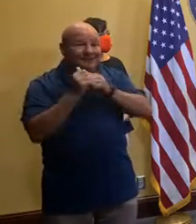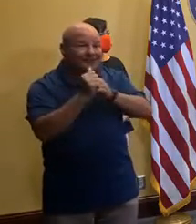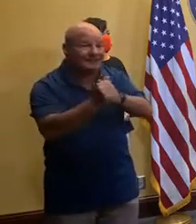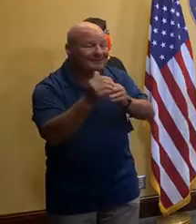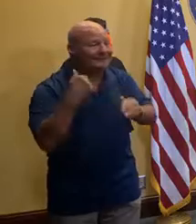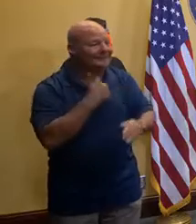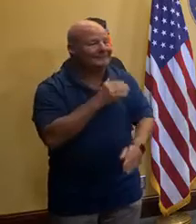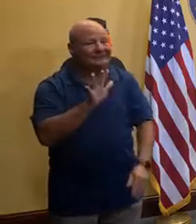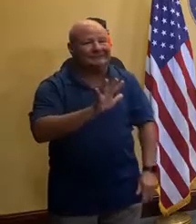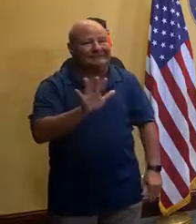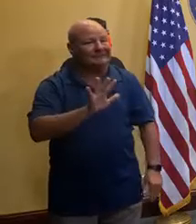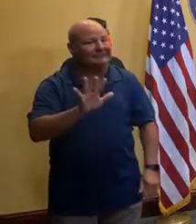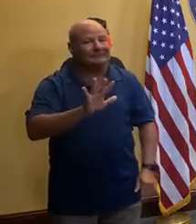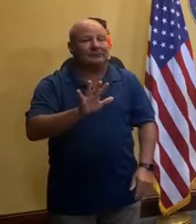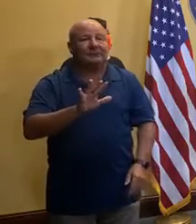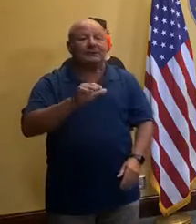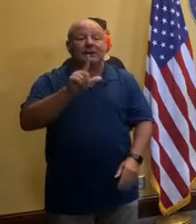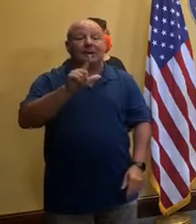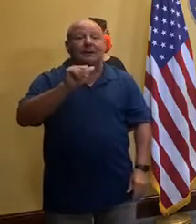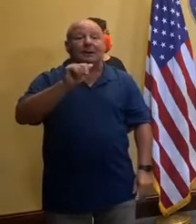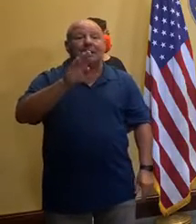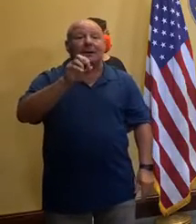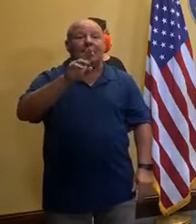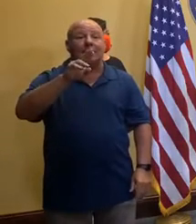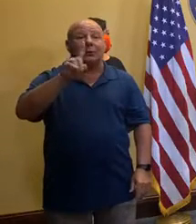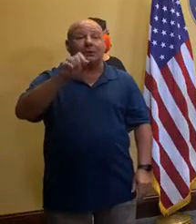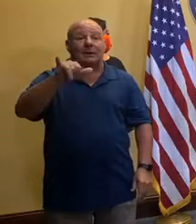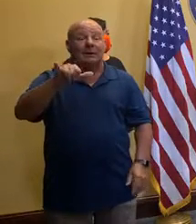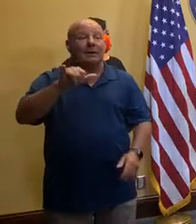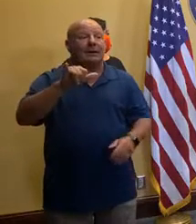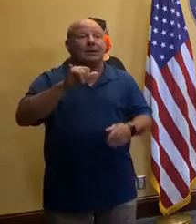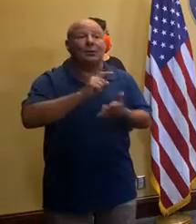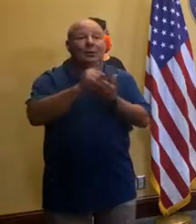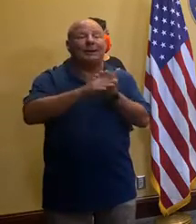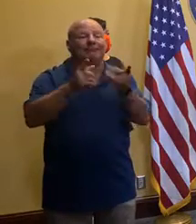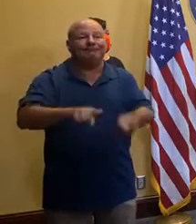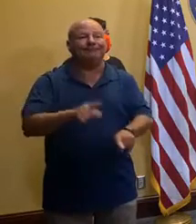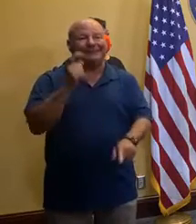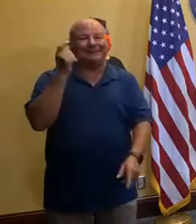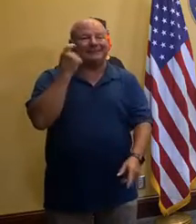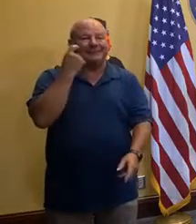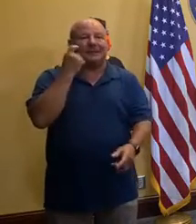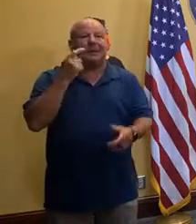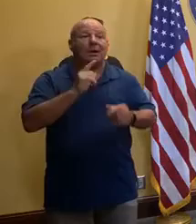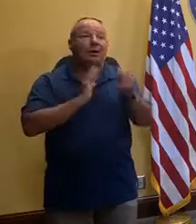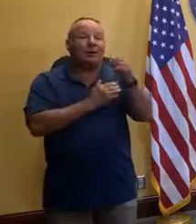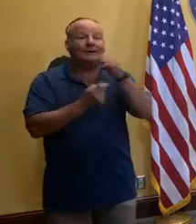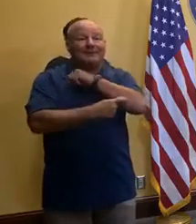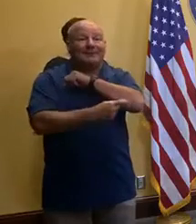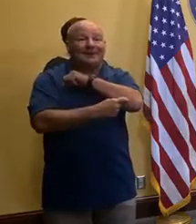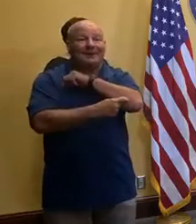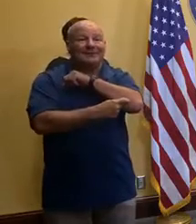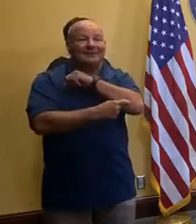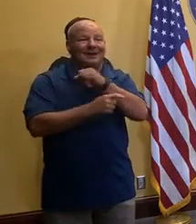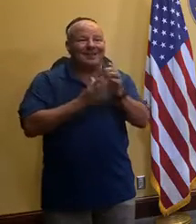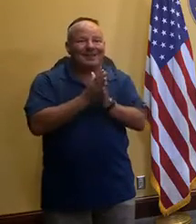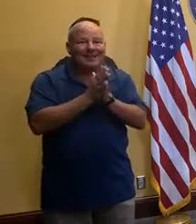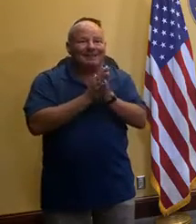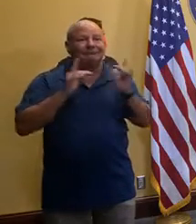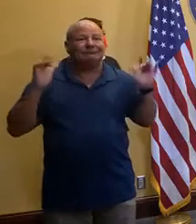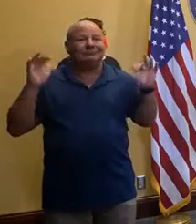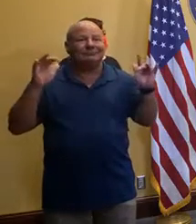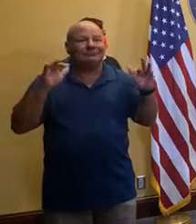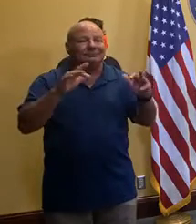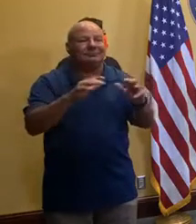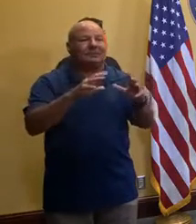occurred last weekend, Labor Day weekend. We allowed our temptations to get the best of us. And there were large gatherings all over the